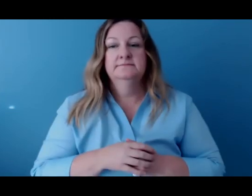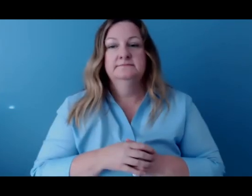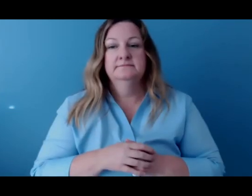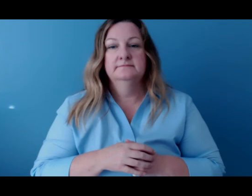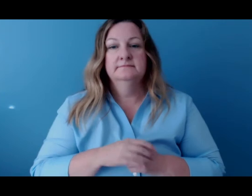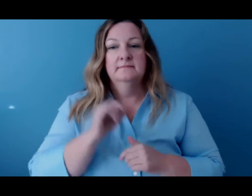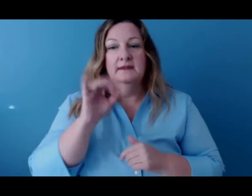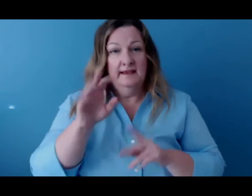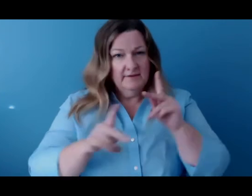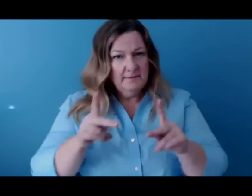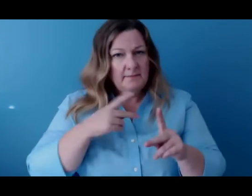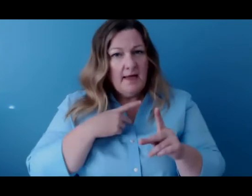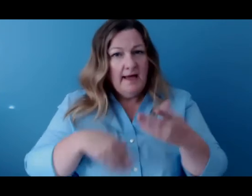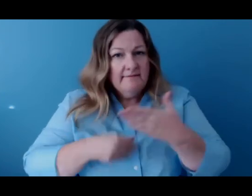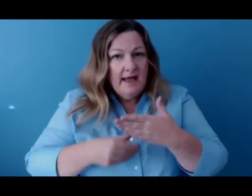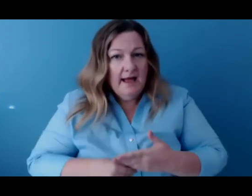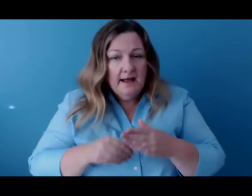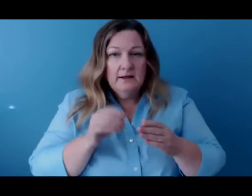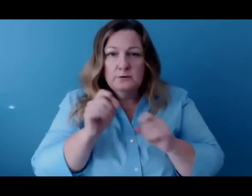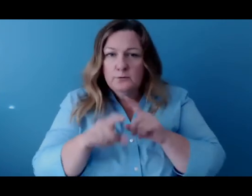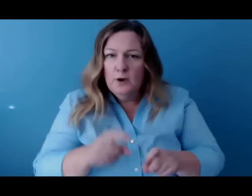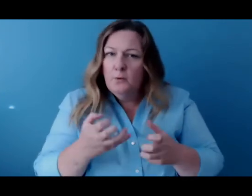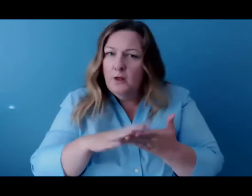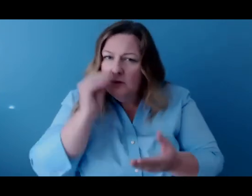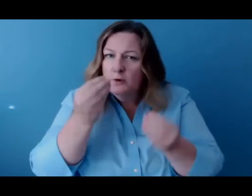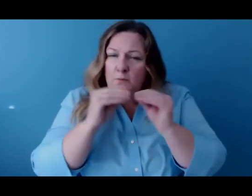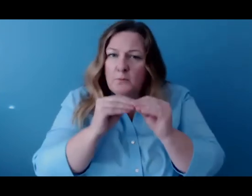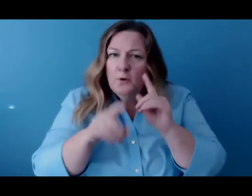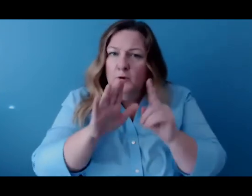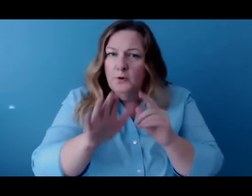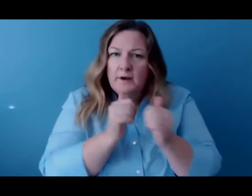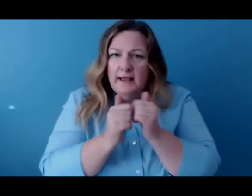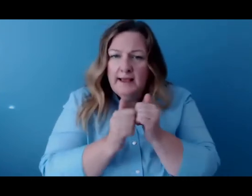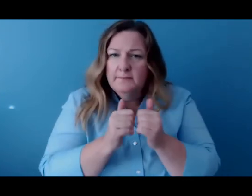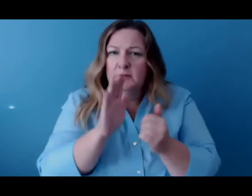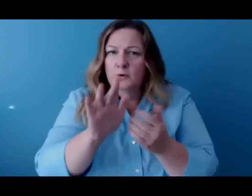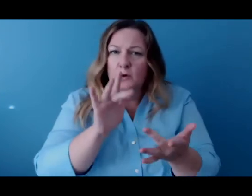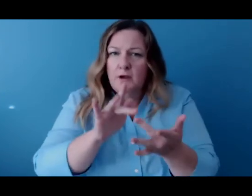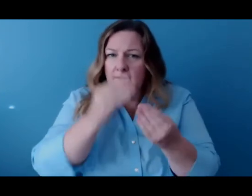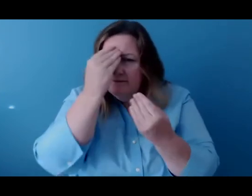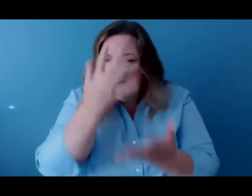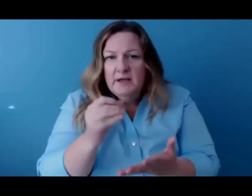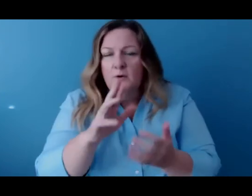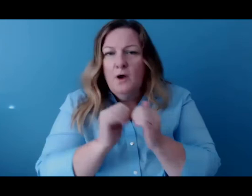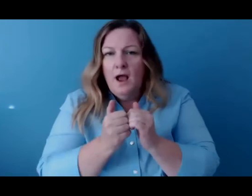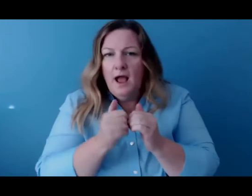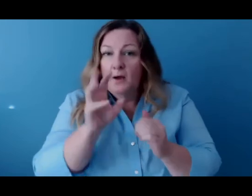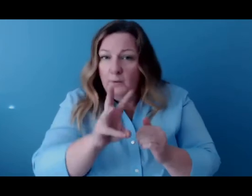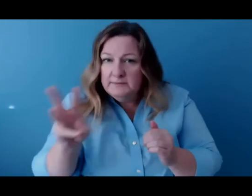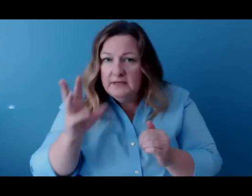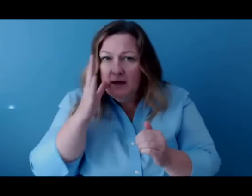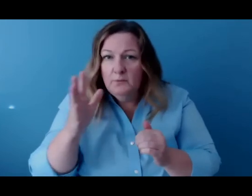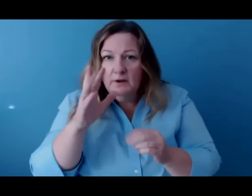people have additional questions or would like to learn more about your campaign, do you have contact information or a website that folks could go